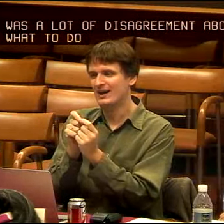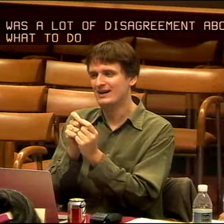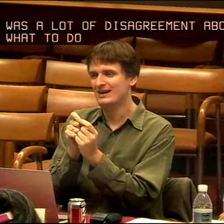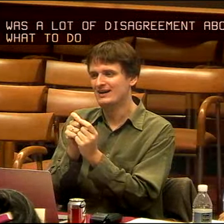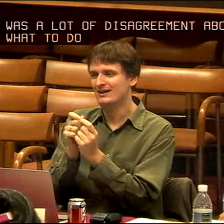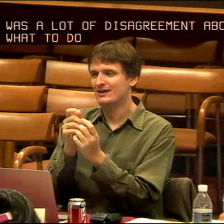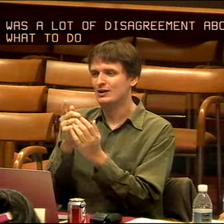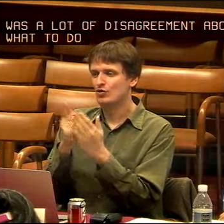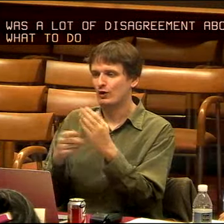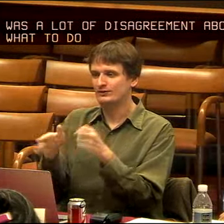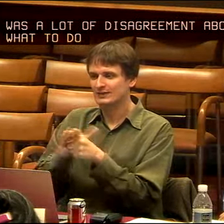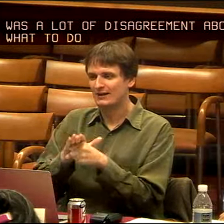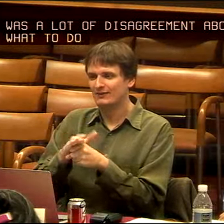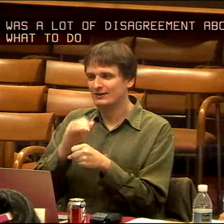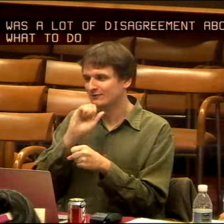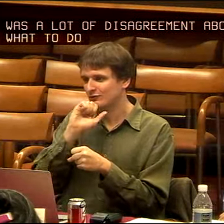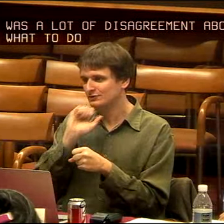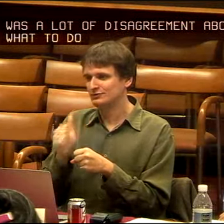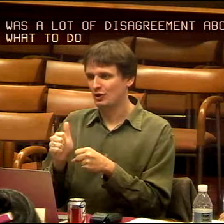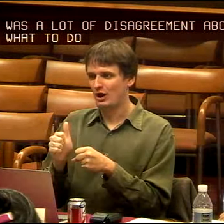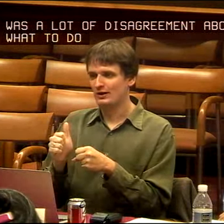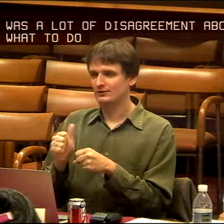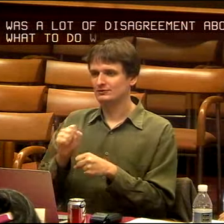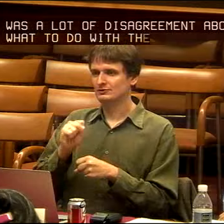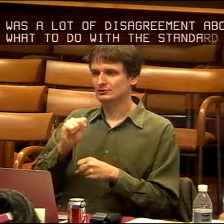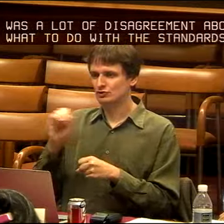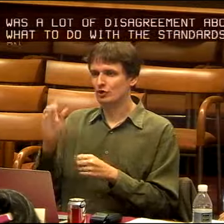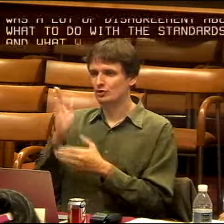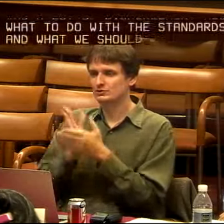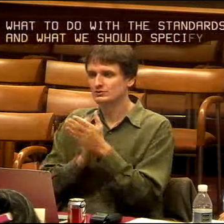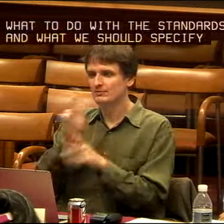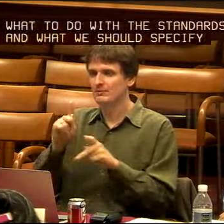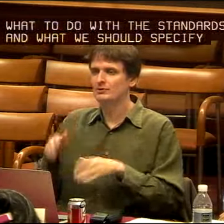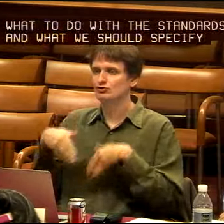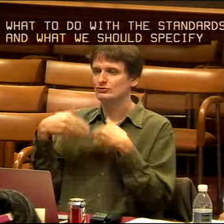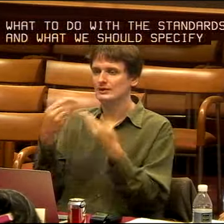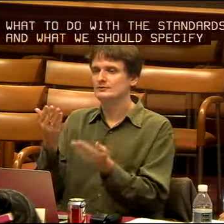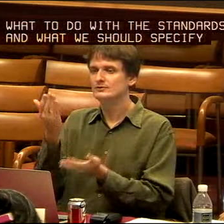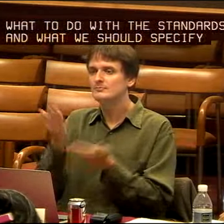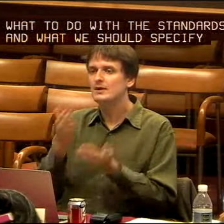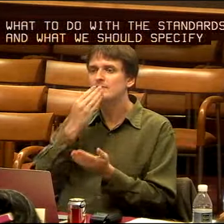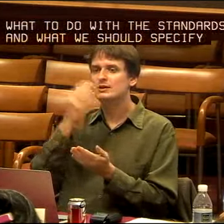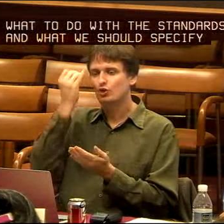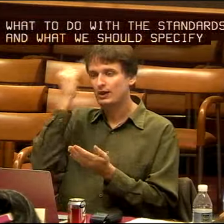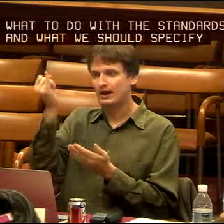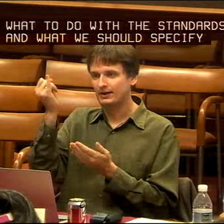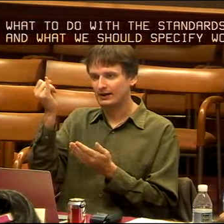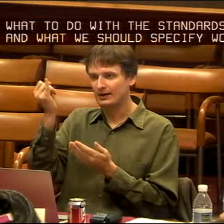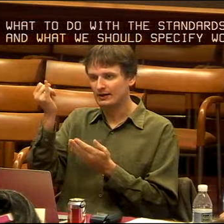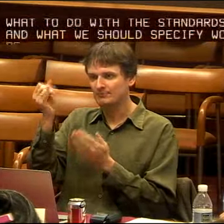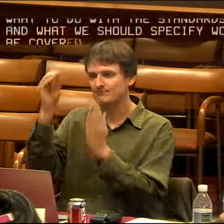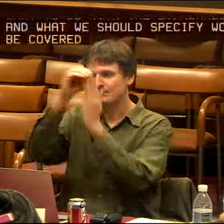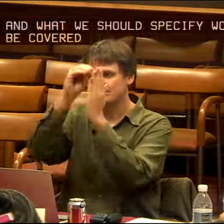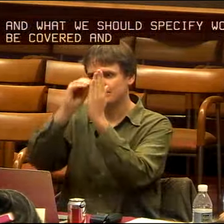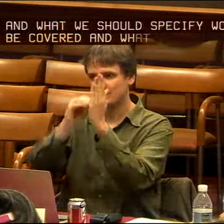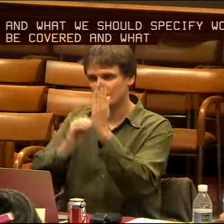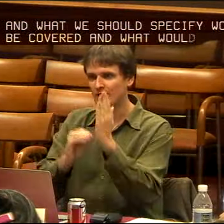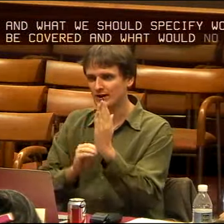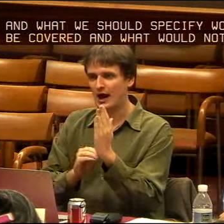should specify, what would be covered and what would not be covered. Some people suggested that it would be a good idea to